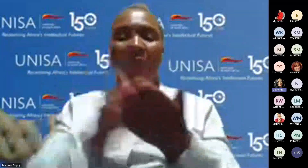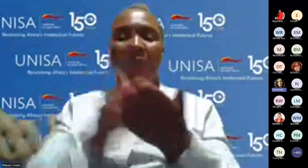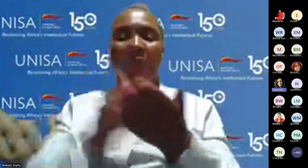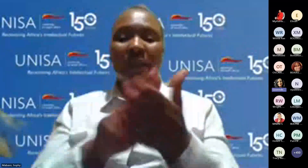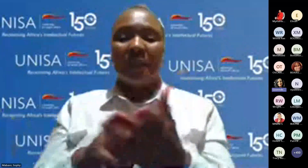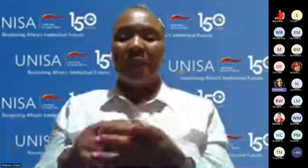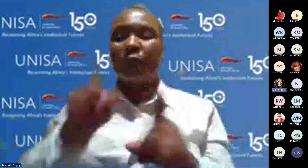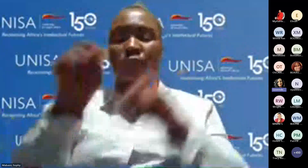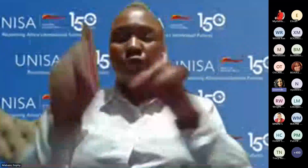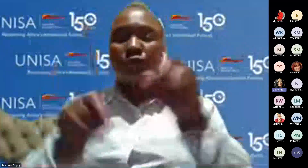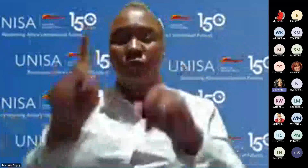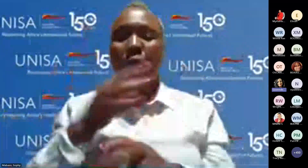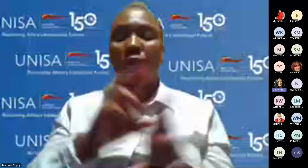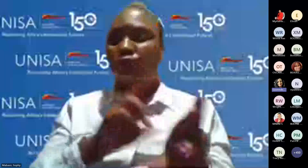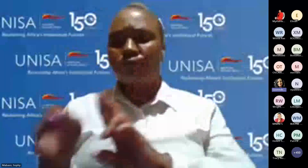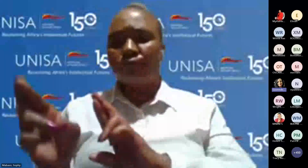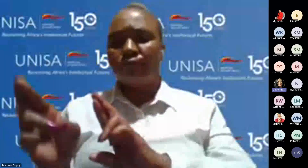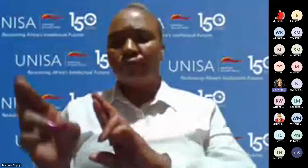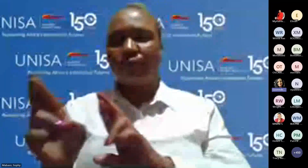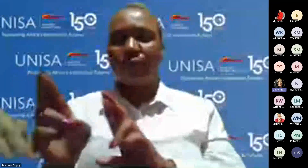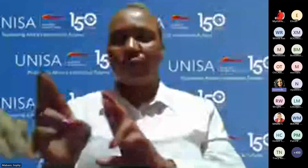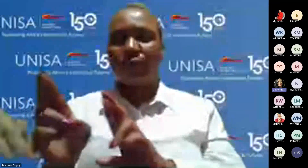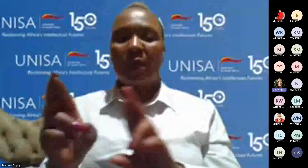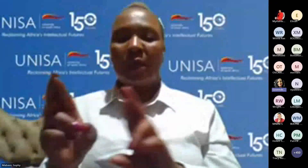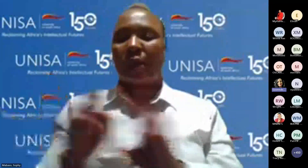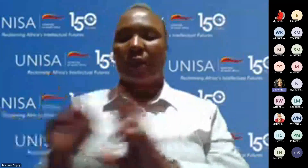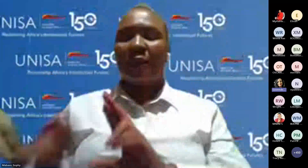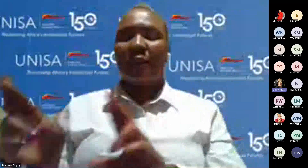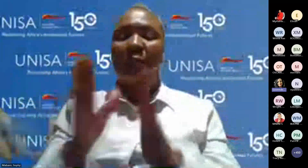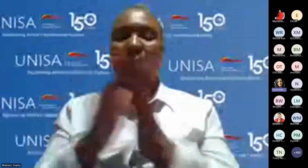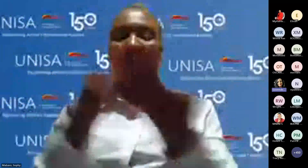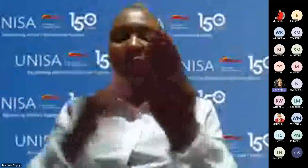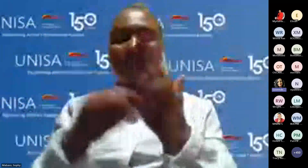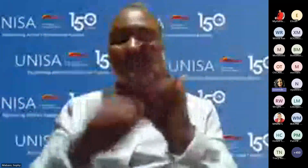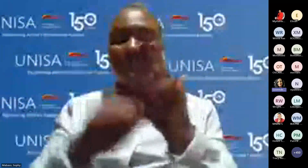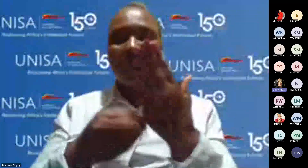would refer to your prescribed materials for the